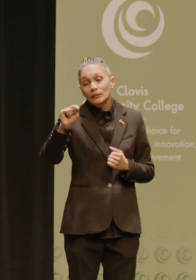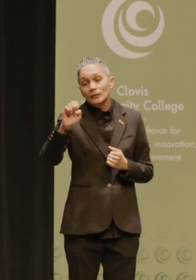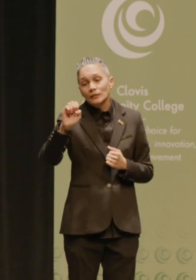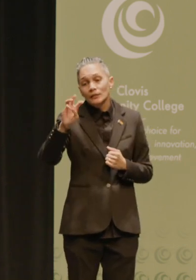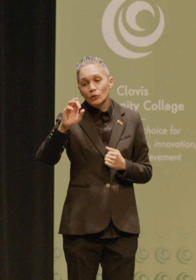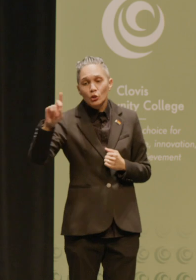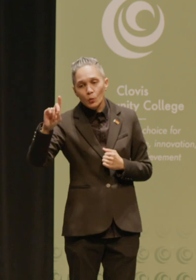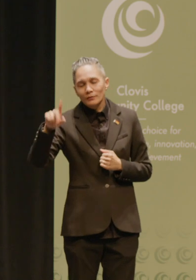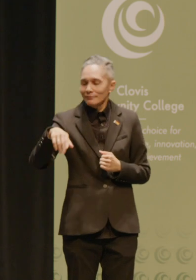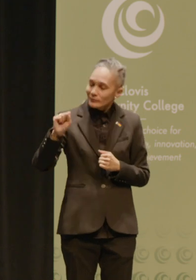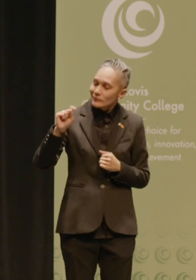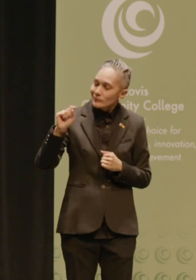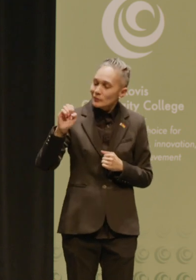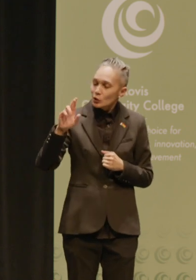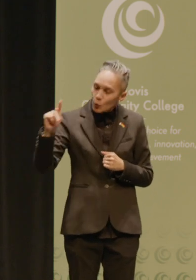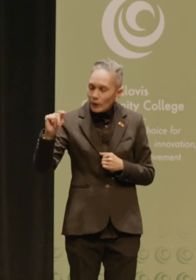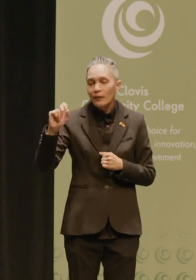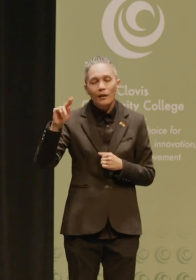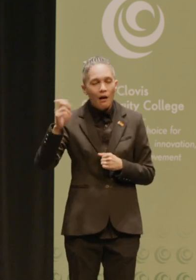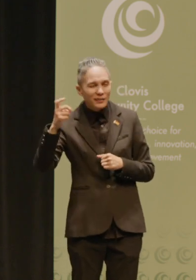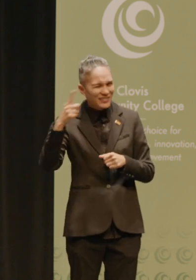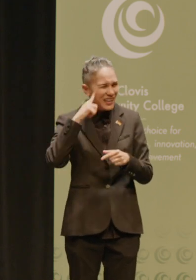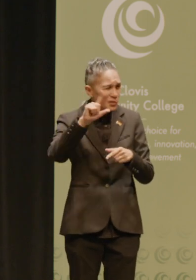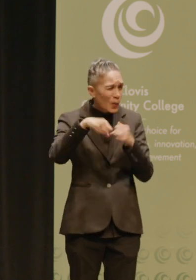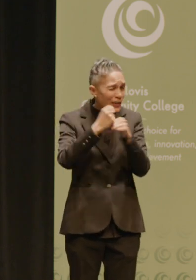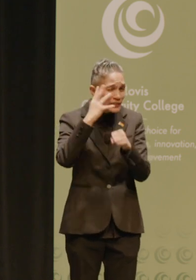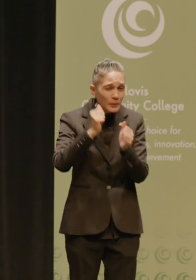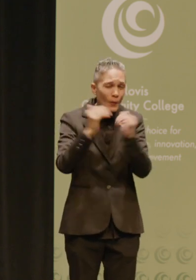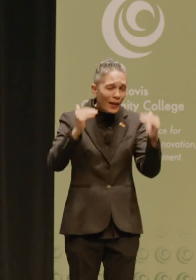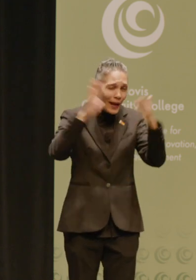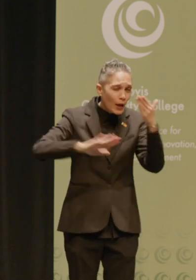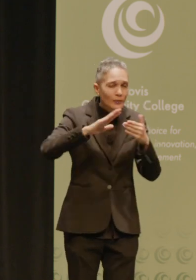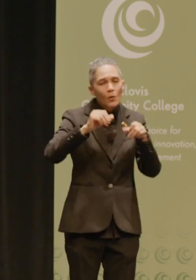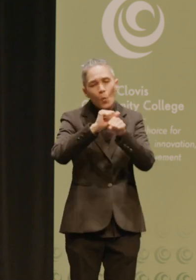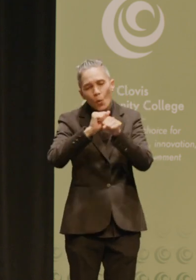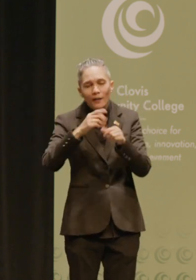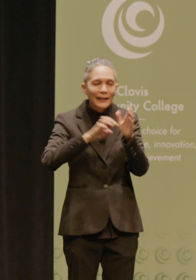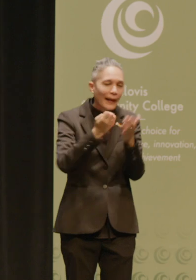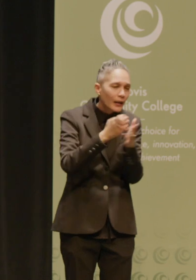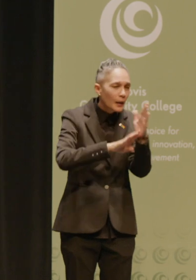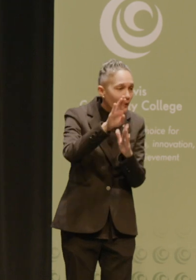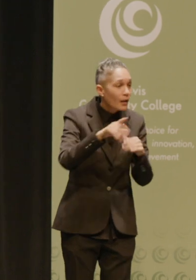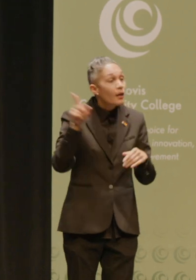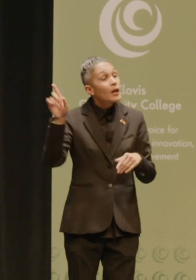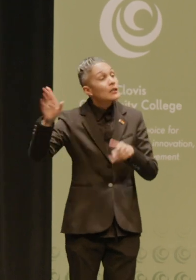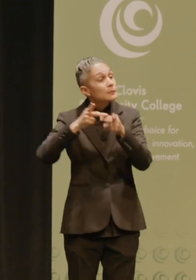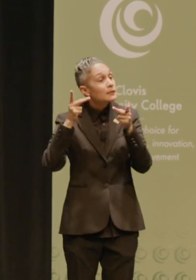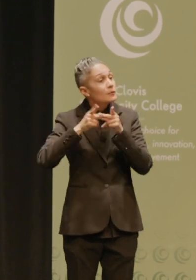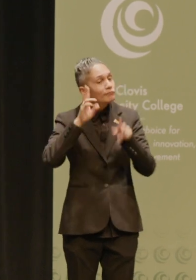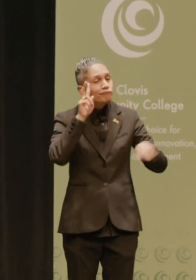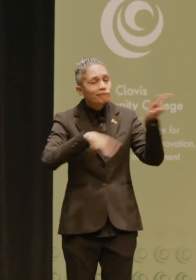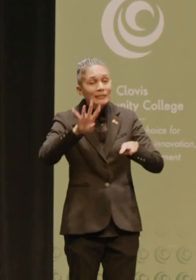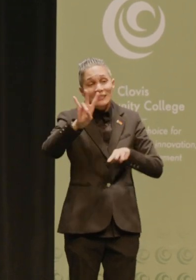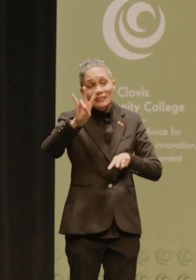Knox. Secretary Knox has more than 28 years of experience in higher education, workforce, and economic development. In his position, he